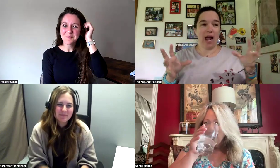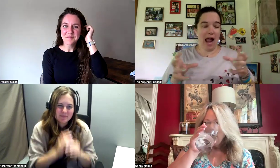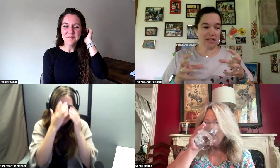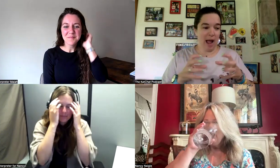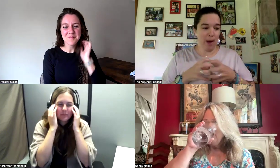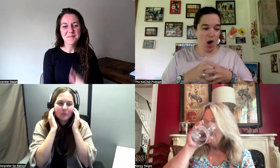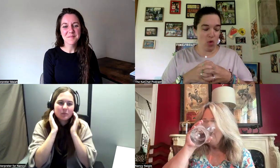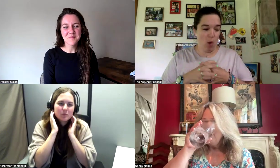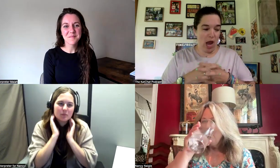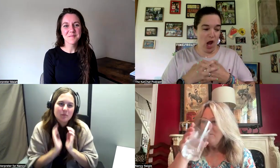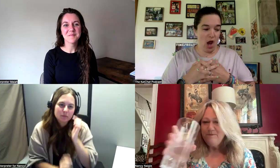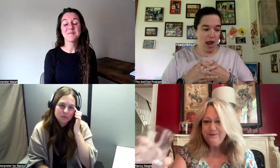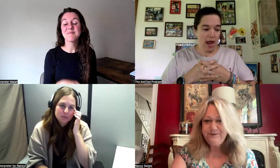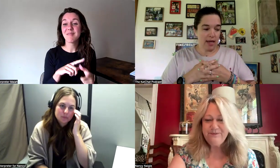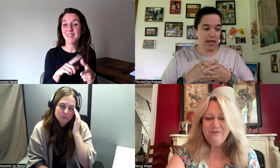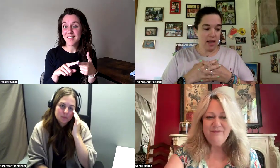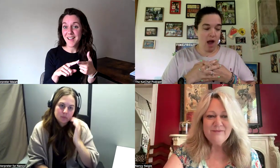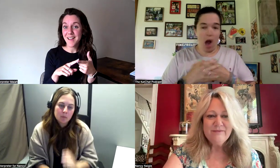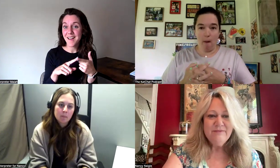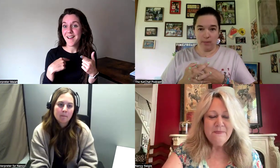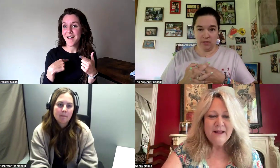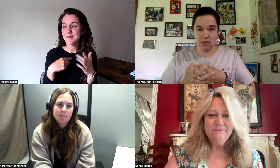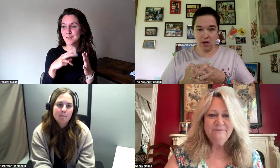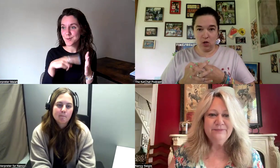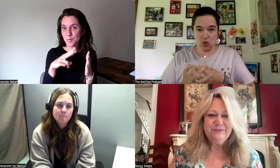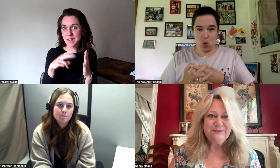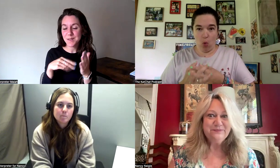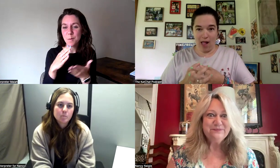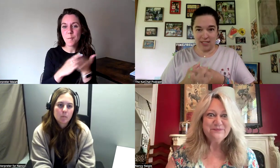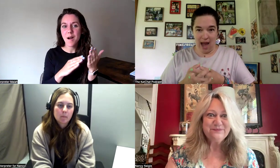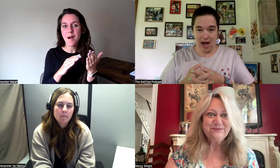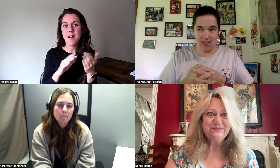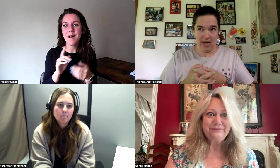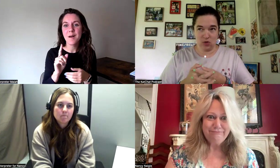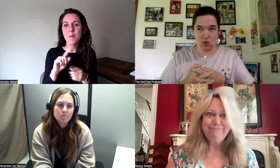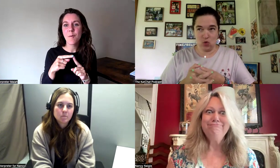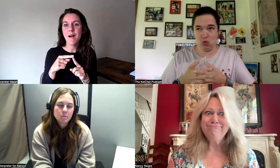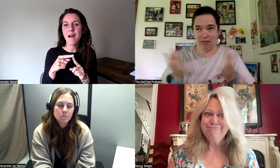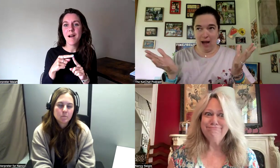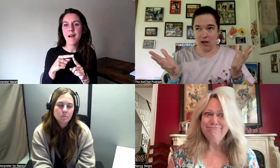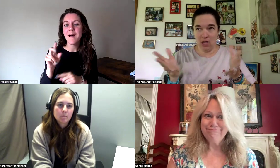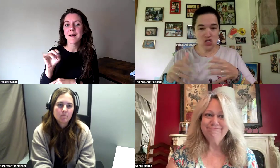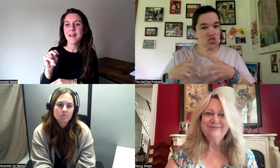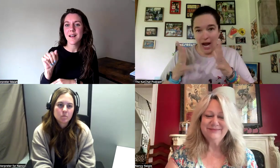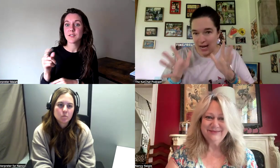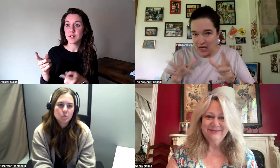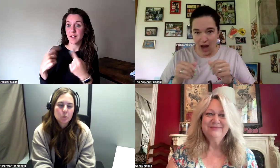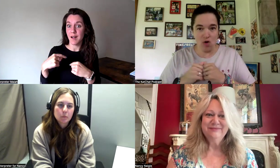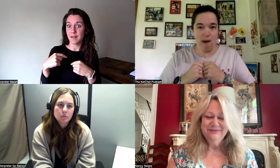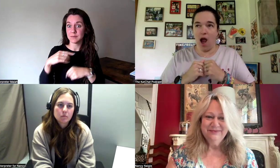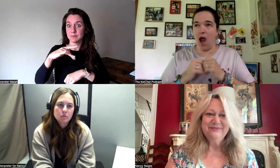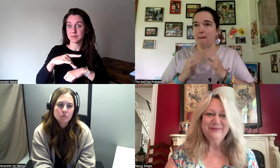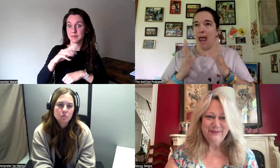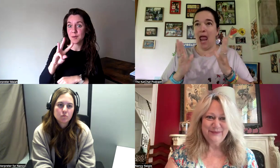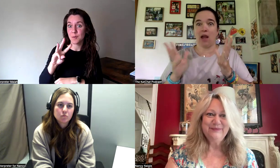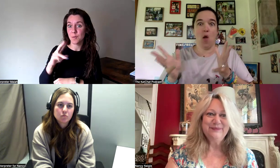And then when I got to that point where Nina comes to Whelks Island to like check in at